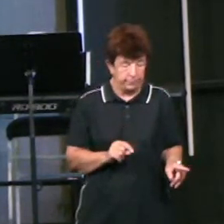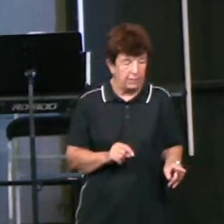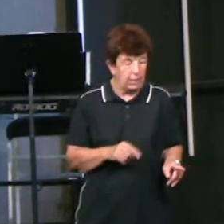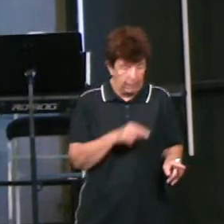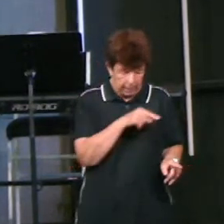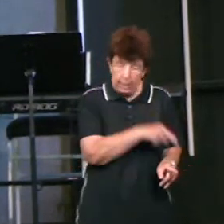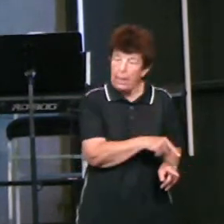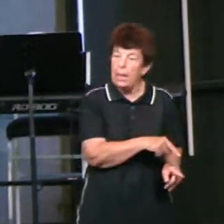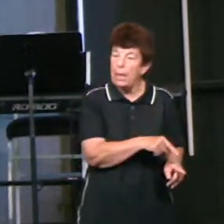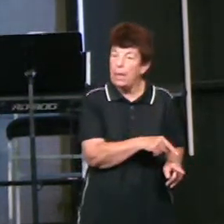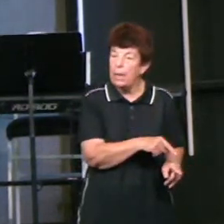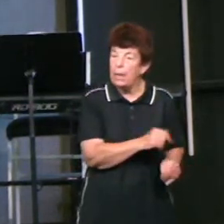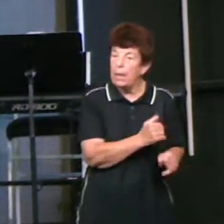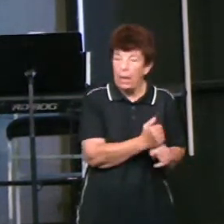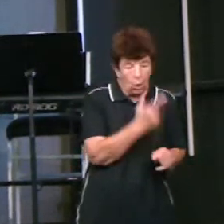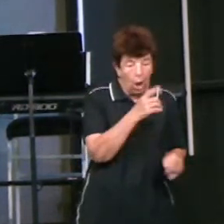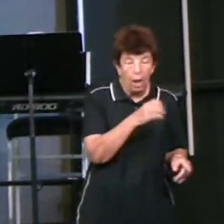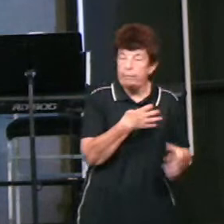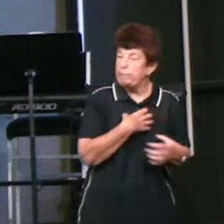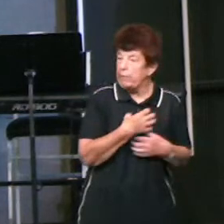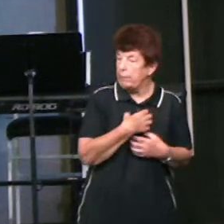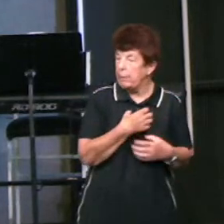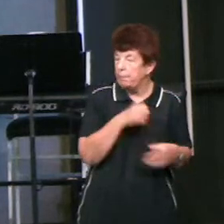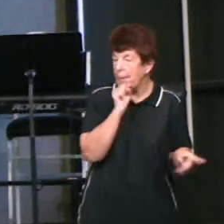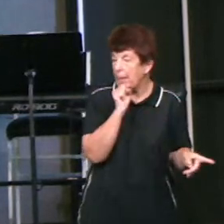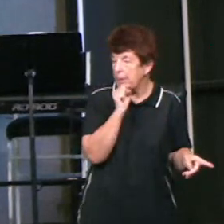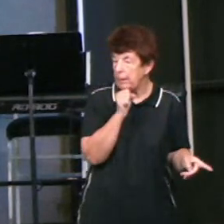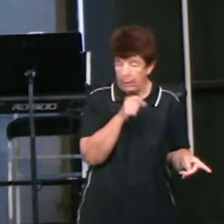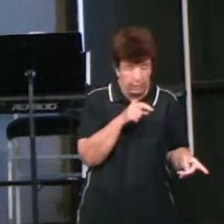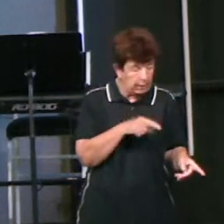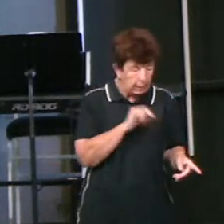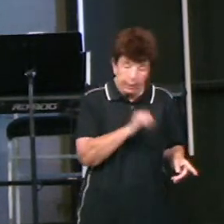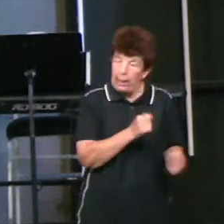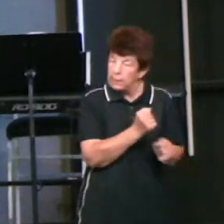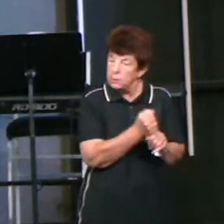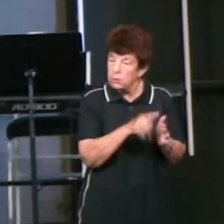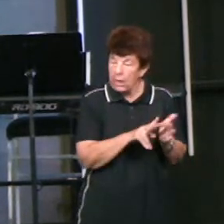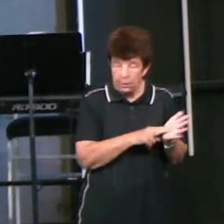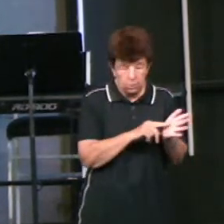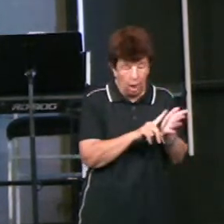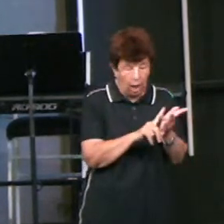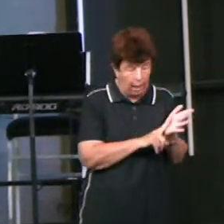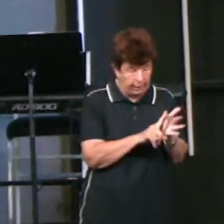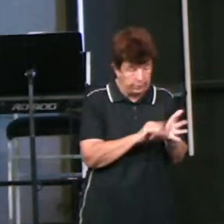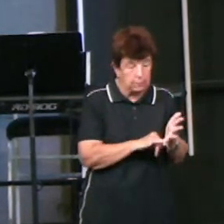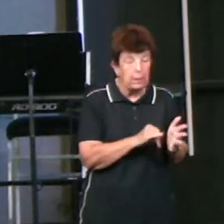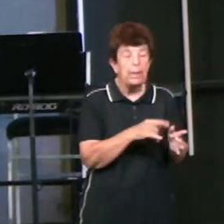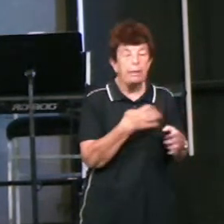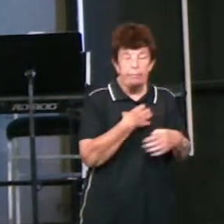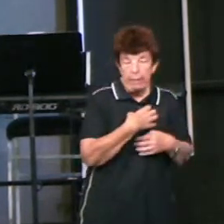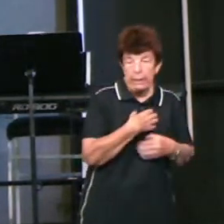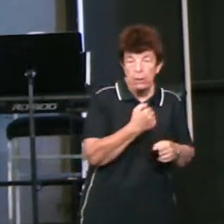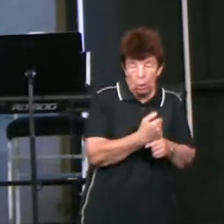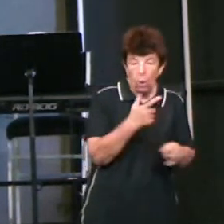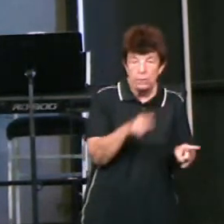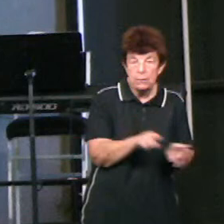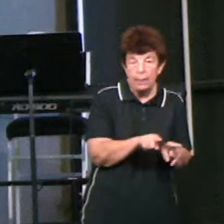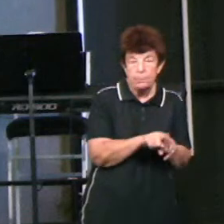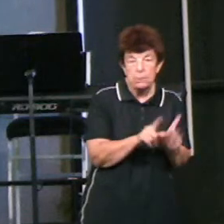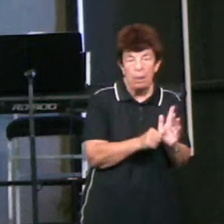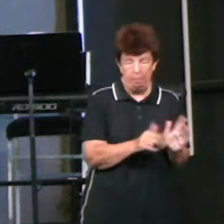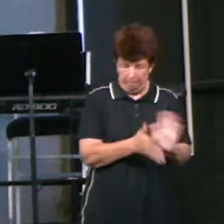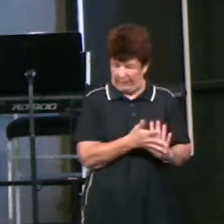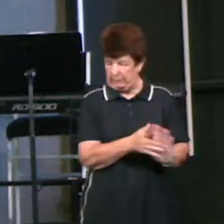that he was a God-fearer. While he was a Gentile, he was a God-fearer. What does that mean? It means that